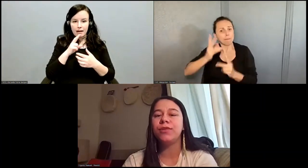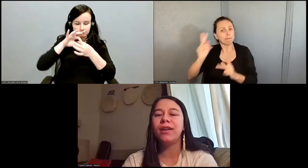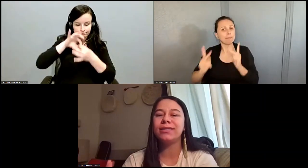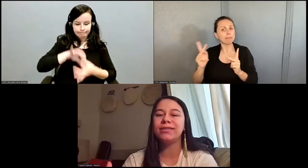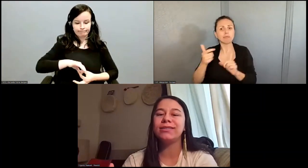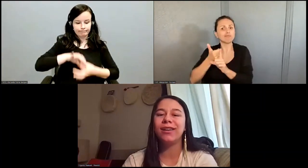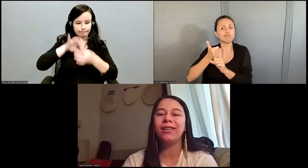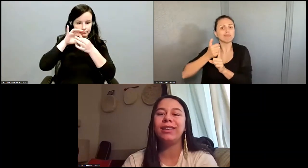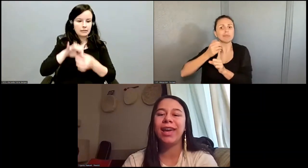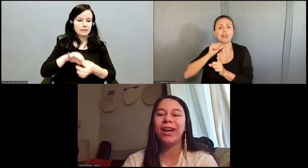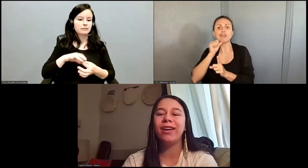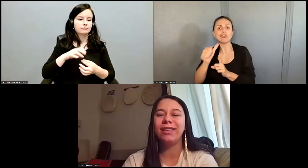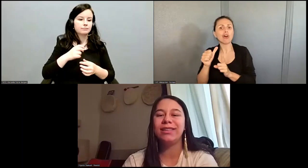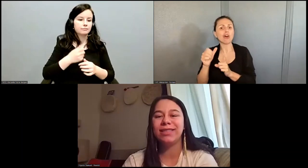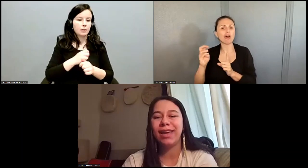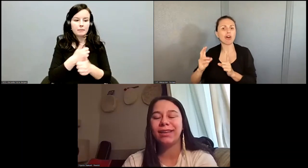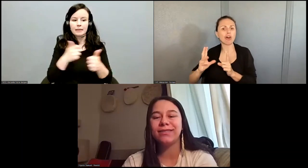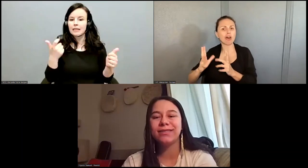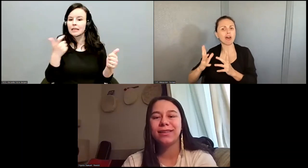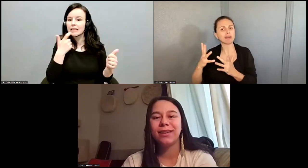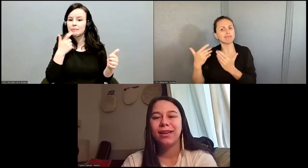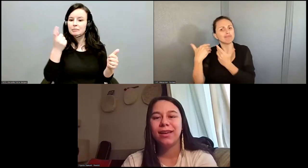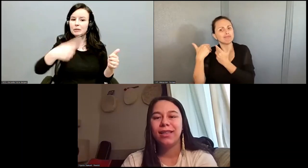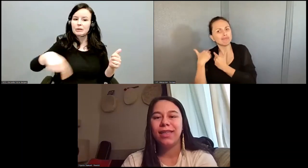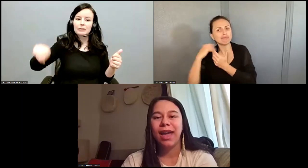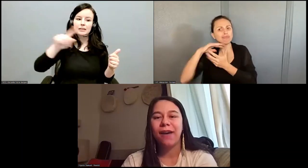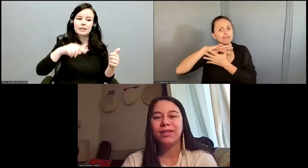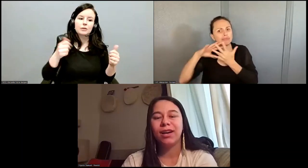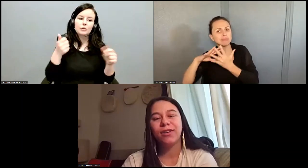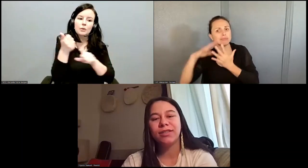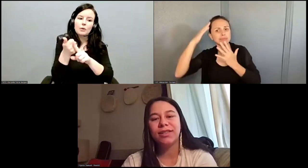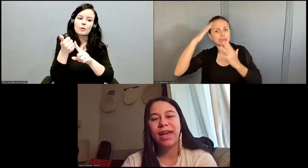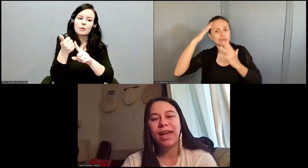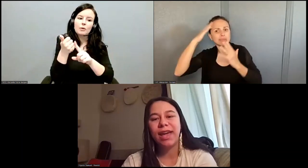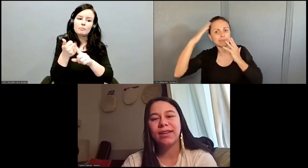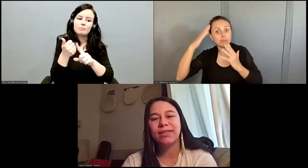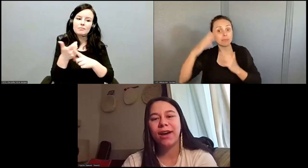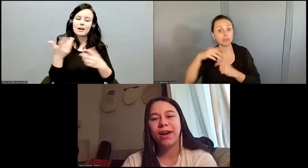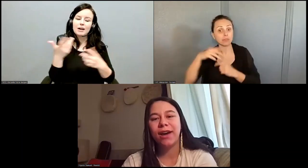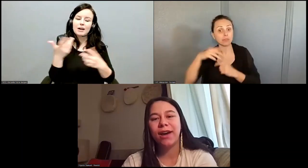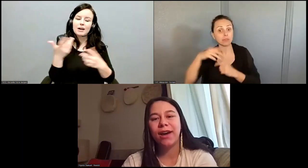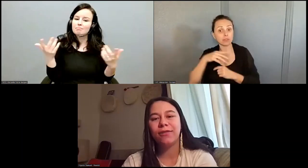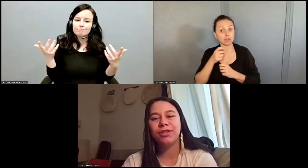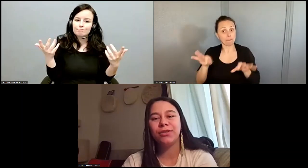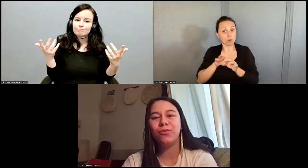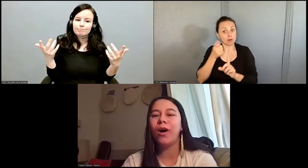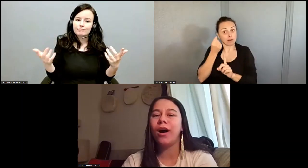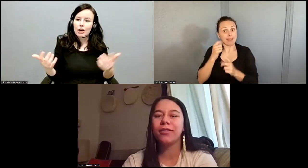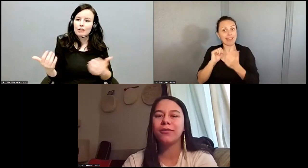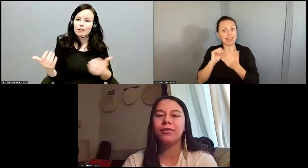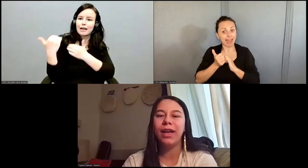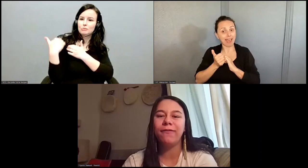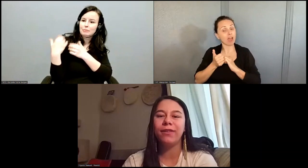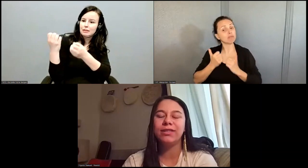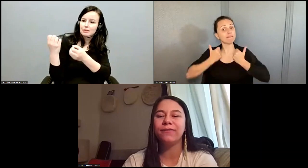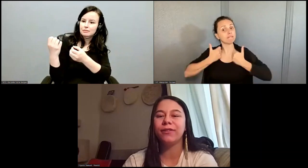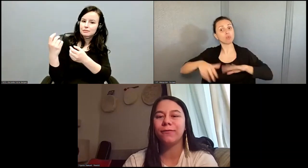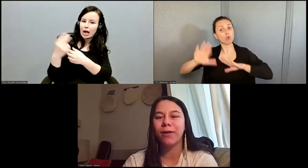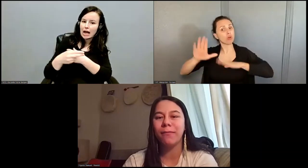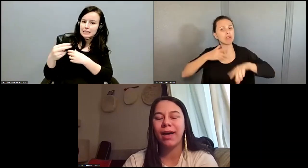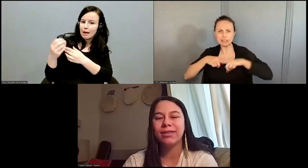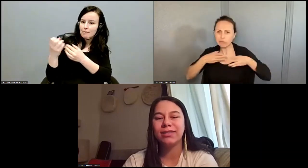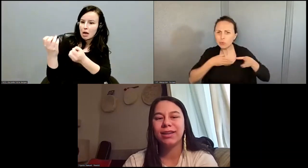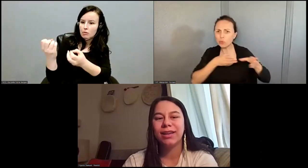who do not necessarily carry these things. They have to understand how to walk through life in a